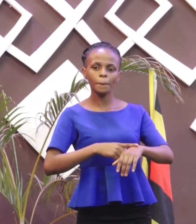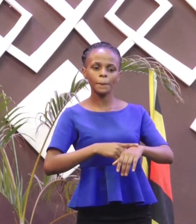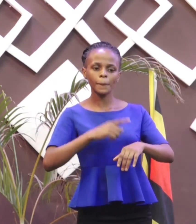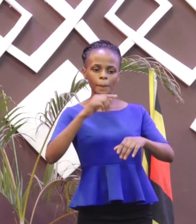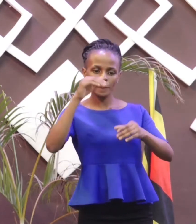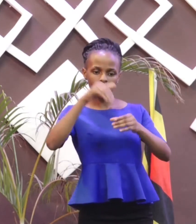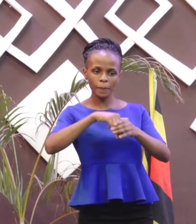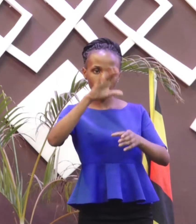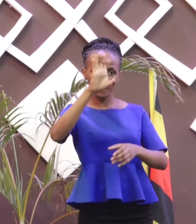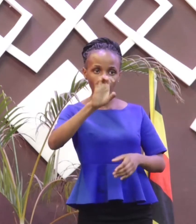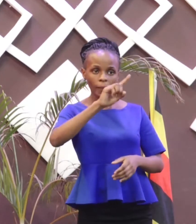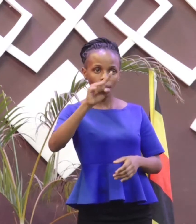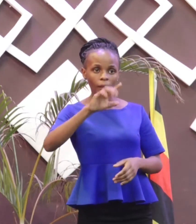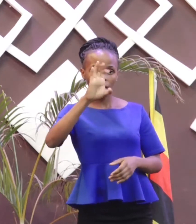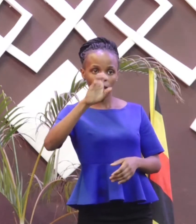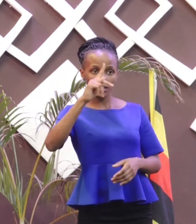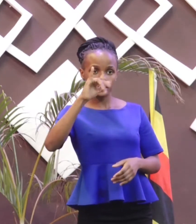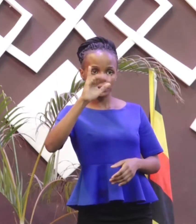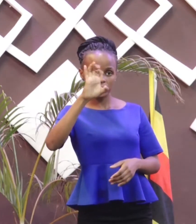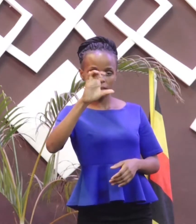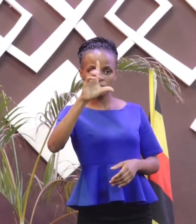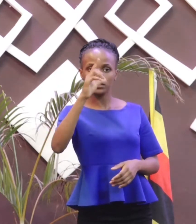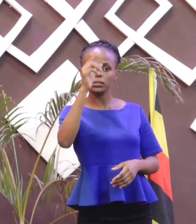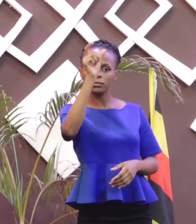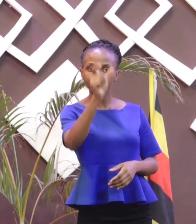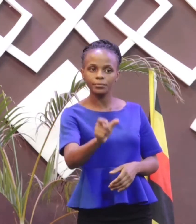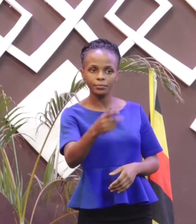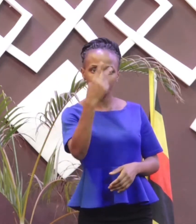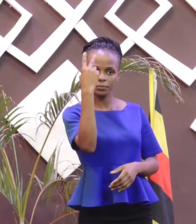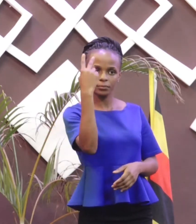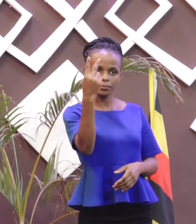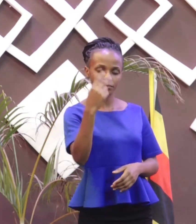in Ezekiel chapter 2, verses